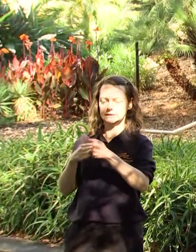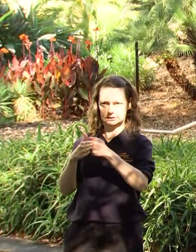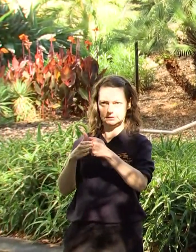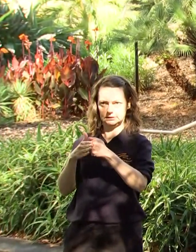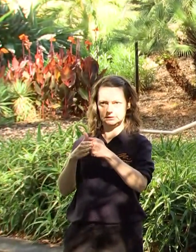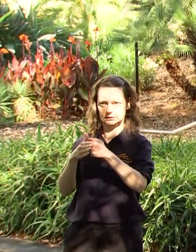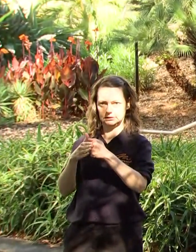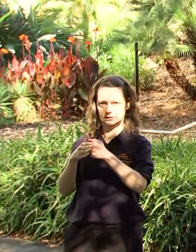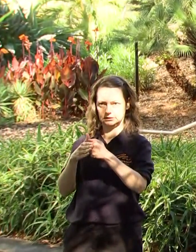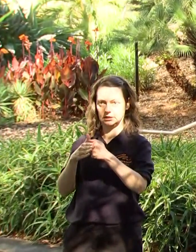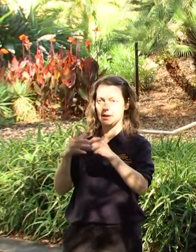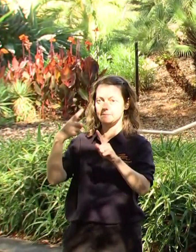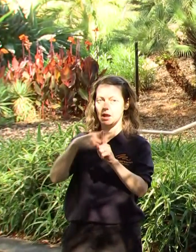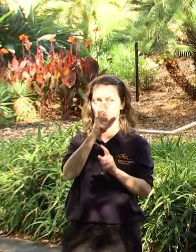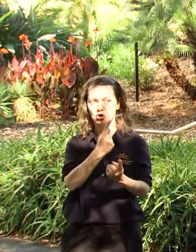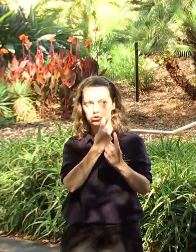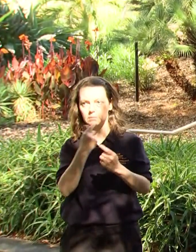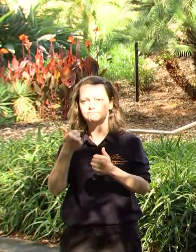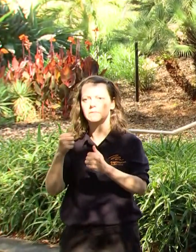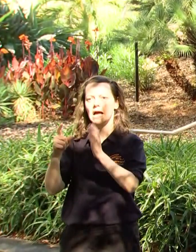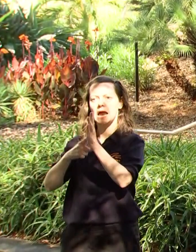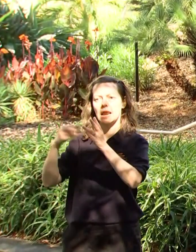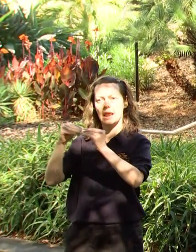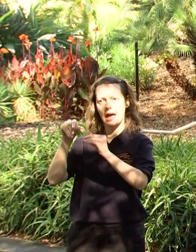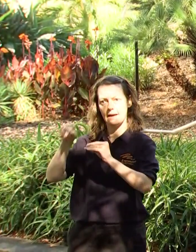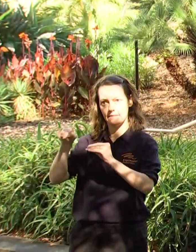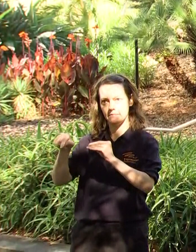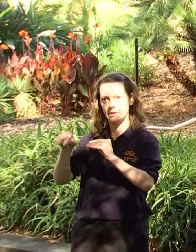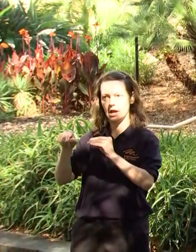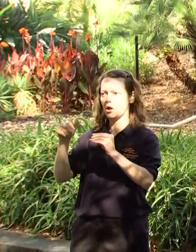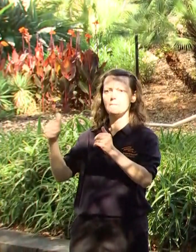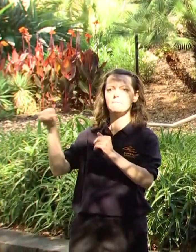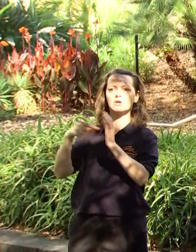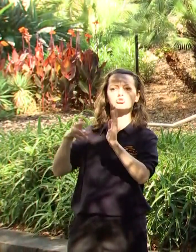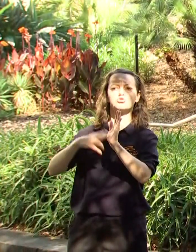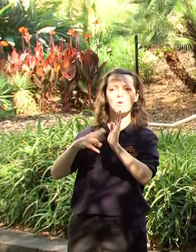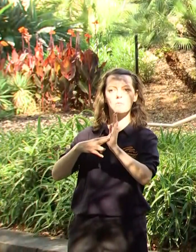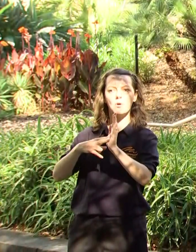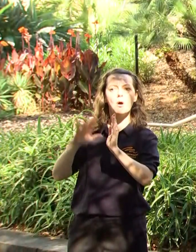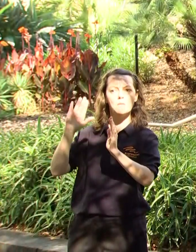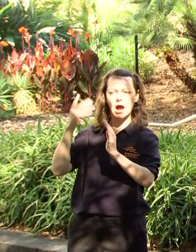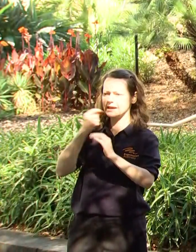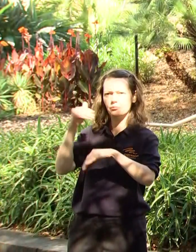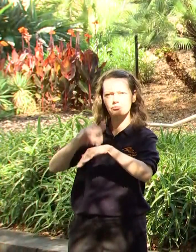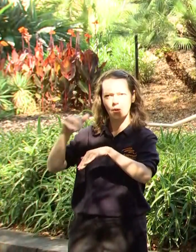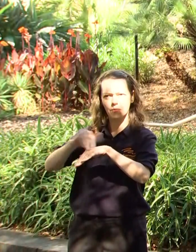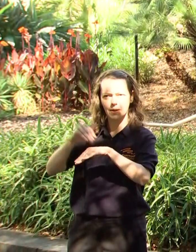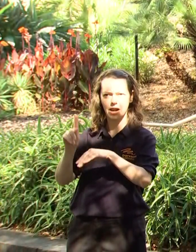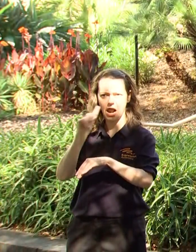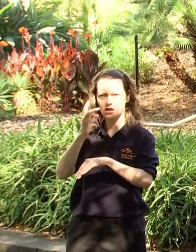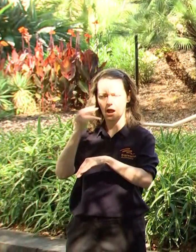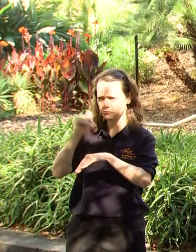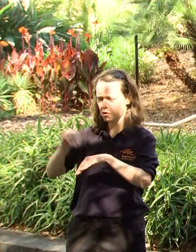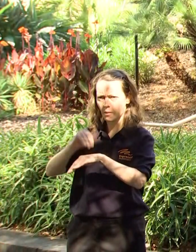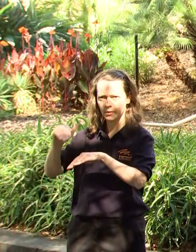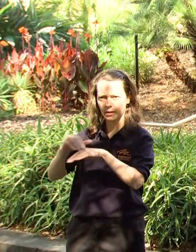I approached you then, just a moment ago, that those results are now being fed back out to people, so people are